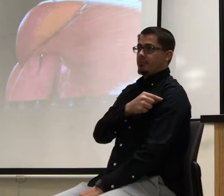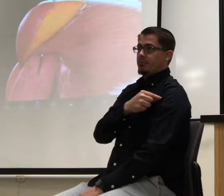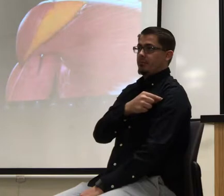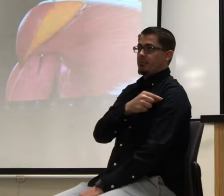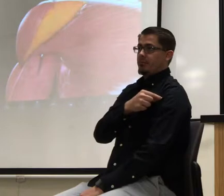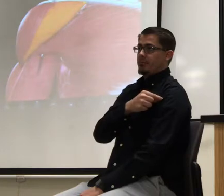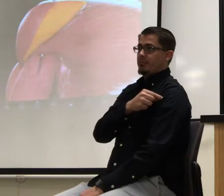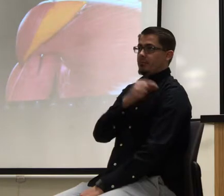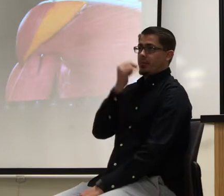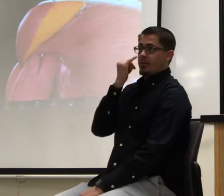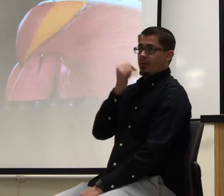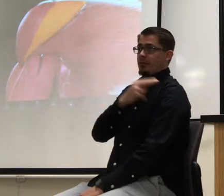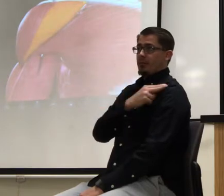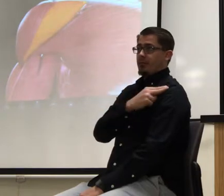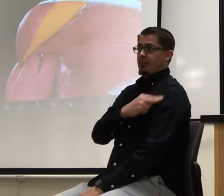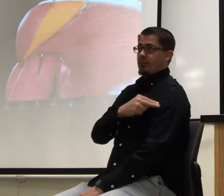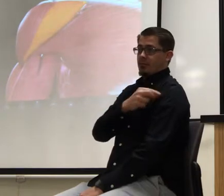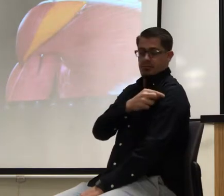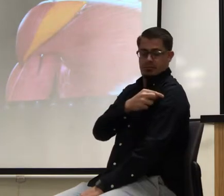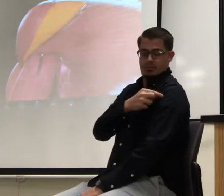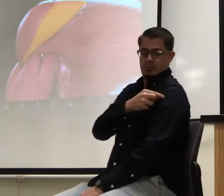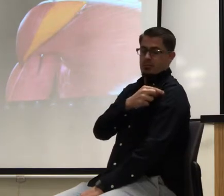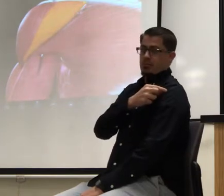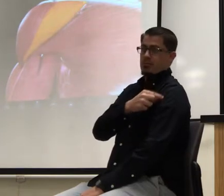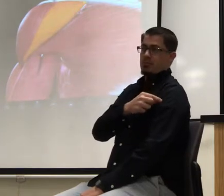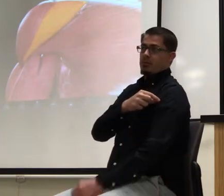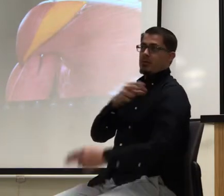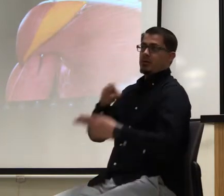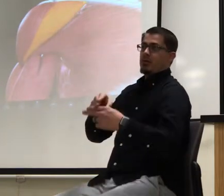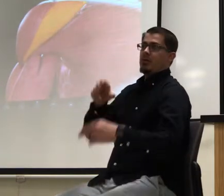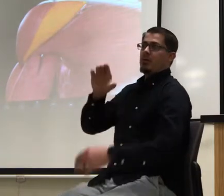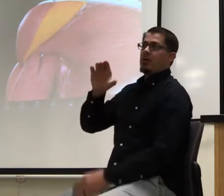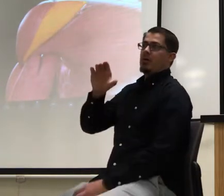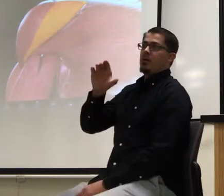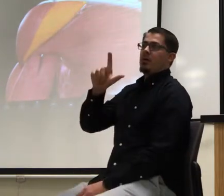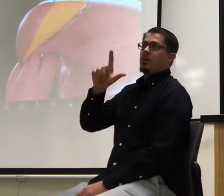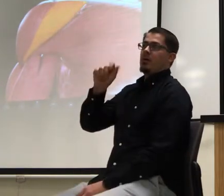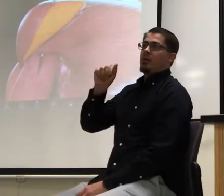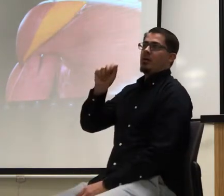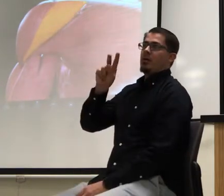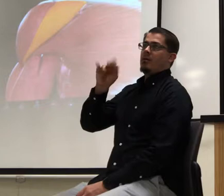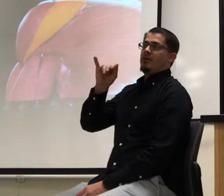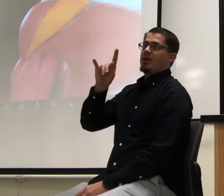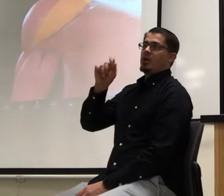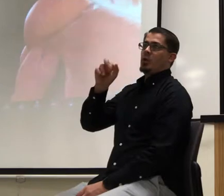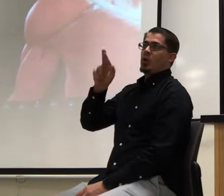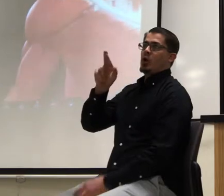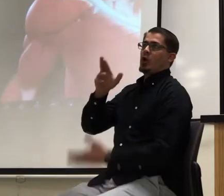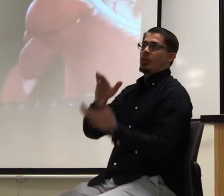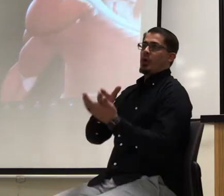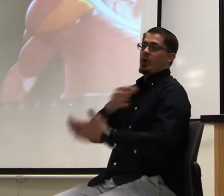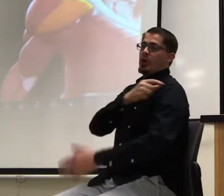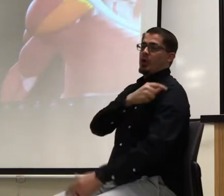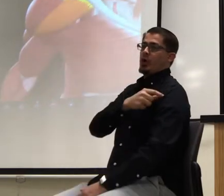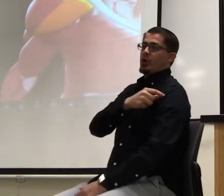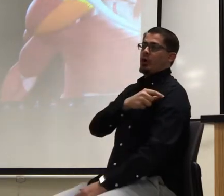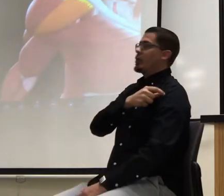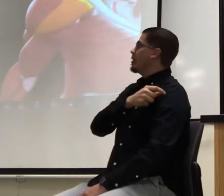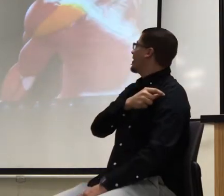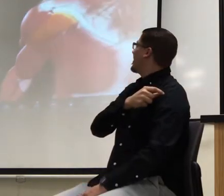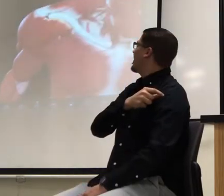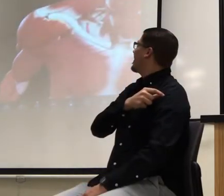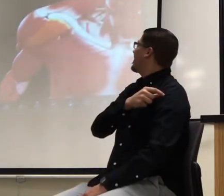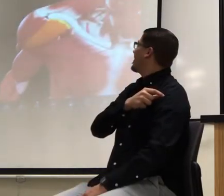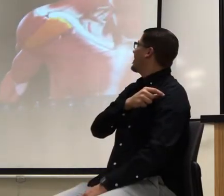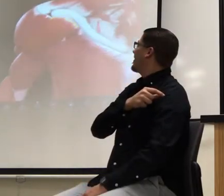If I just highlight the first part, that's called the clavicular part, because as you can see, it's,